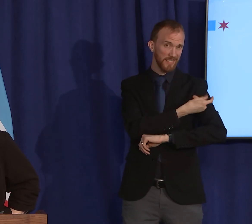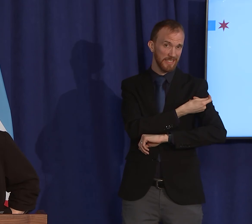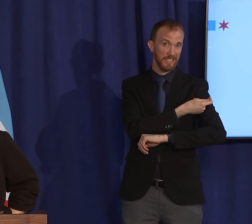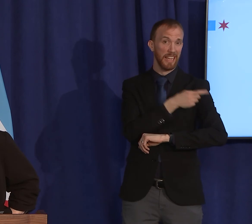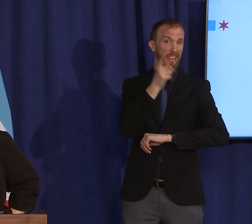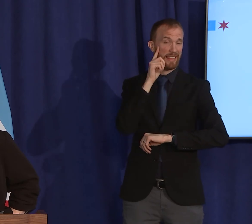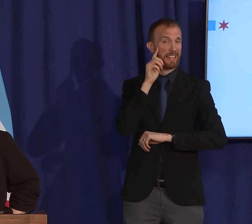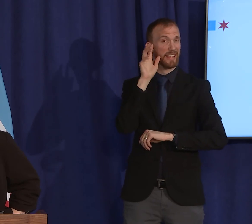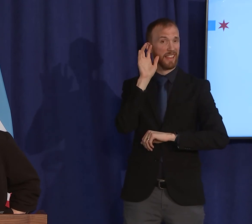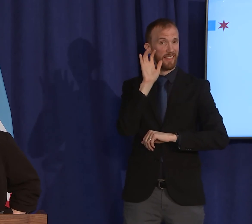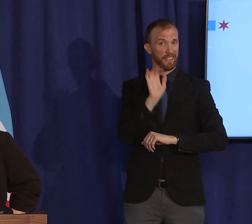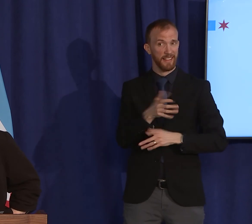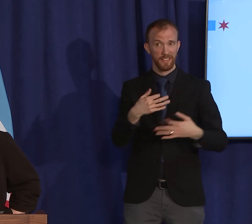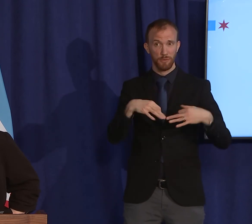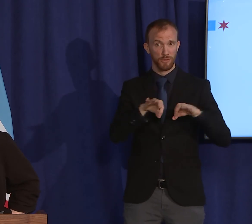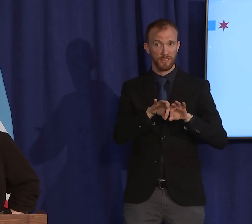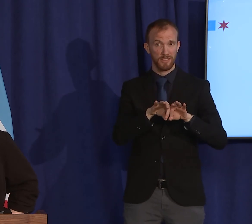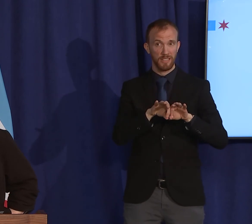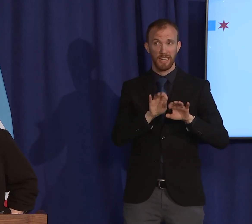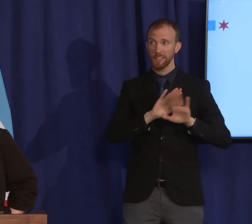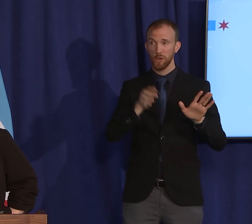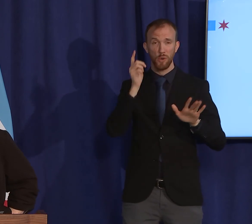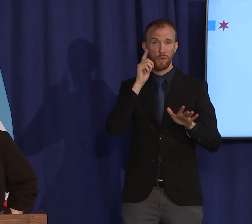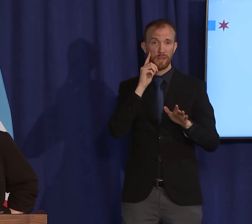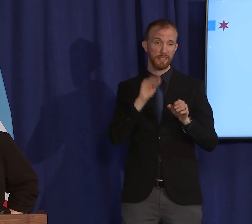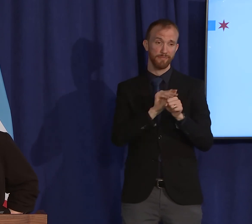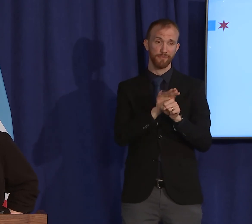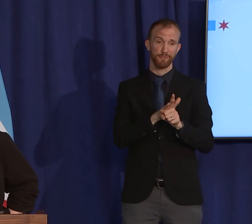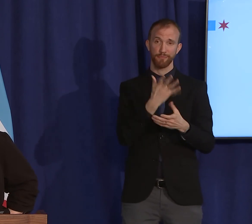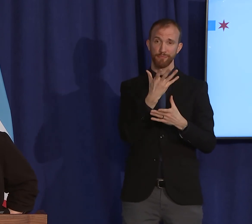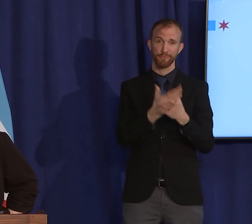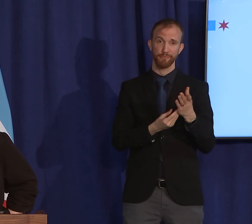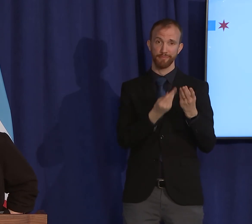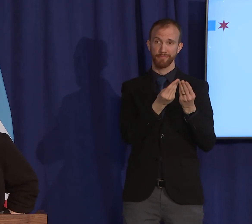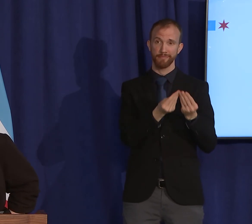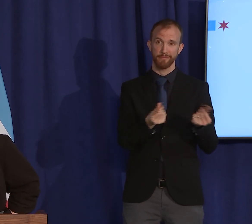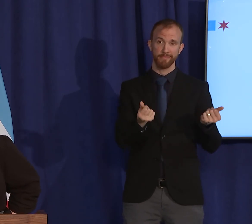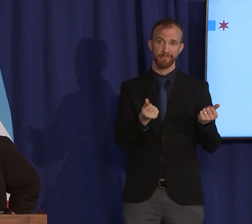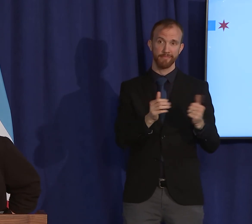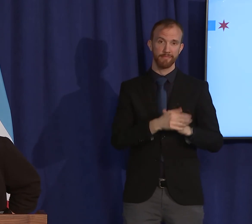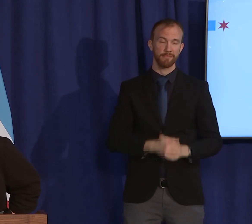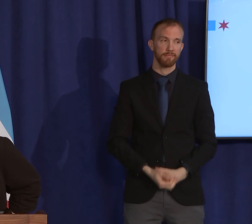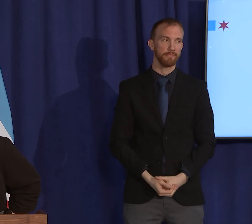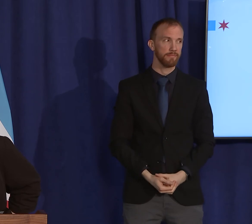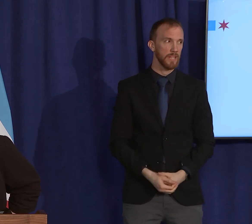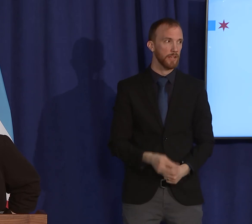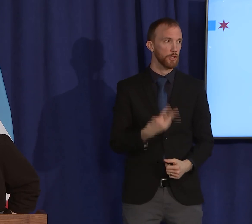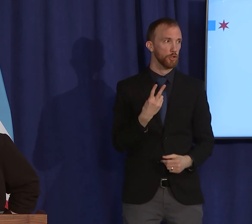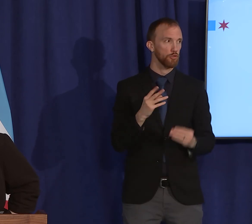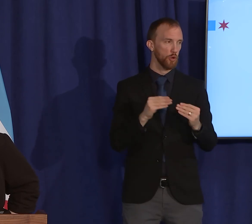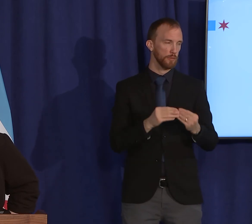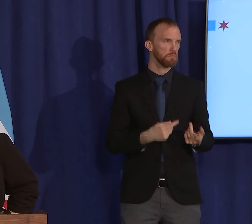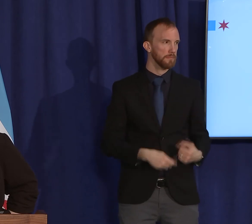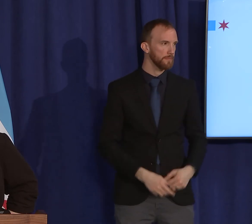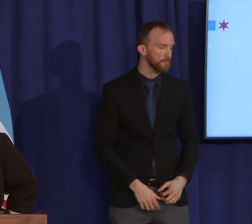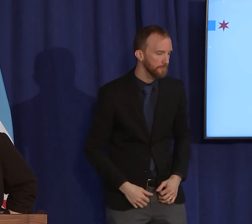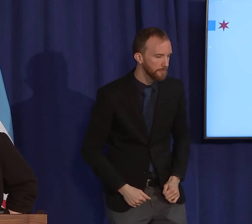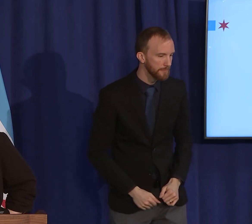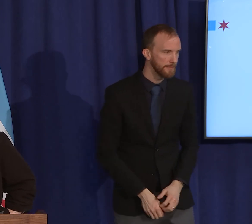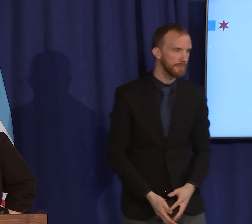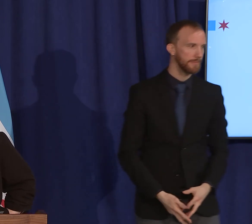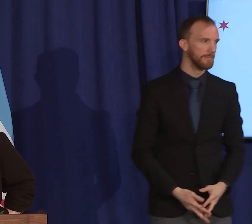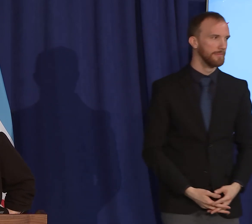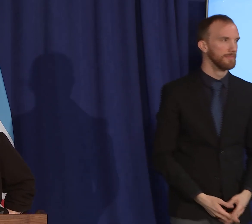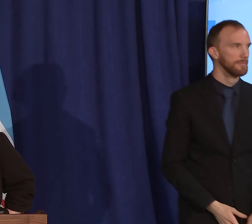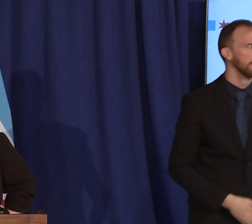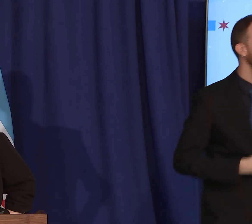not think we're done first is the trick. And so that's why the main thing we're emphasizing. Two more. There's the hotspot analysis that you put on